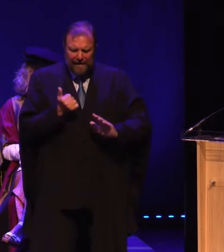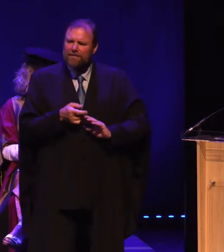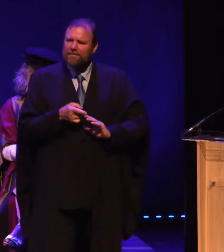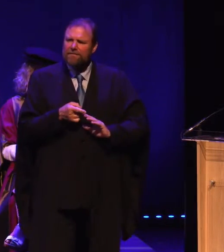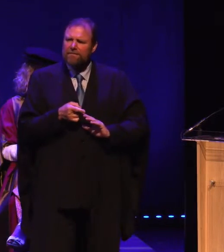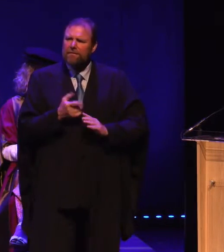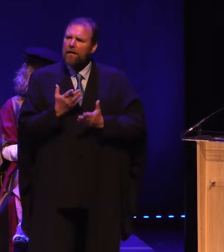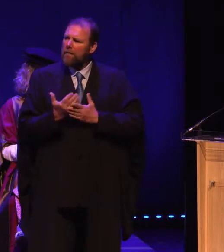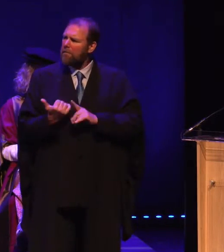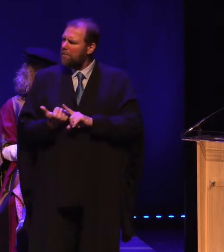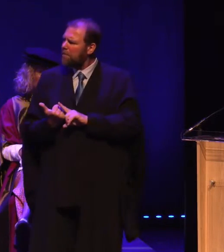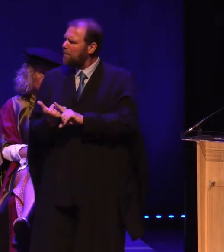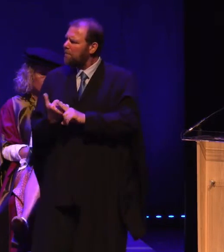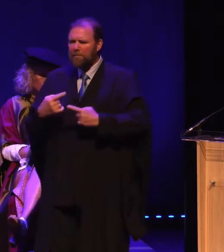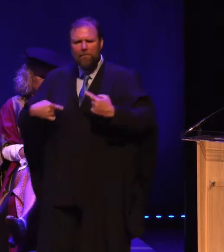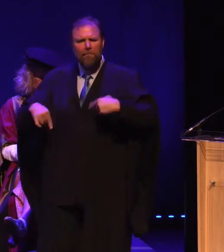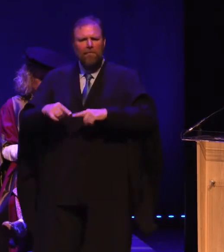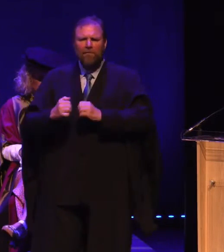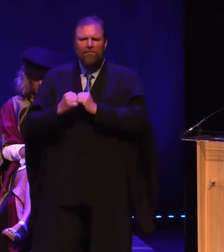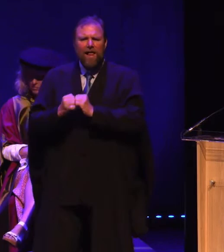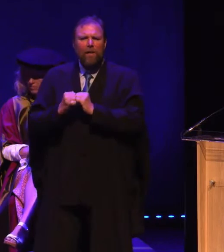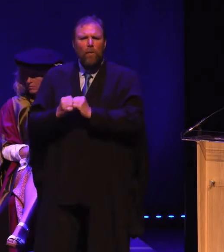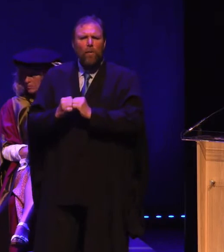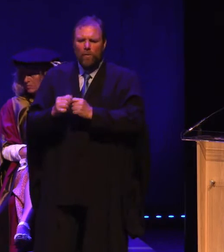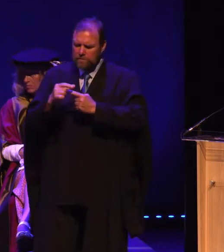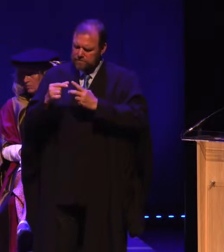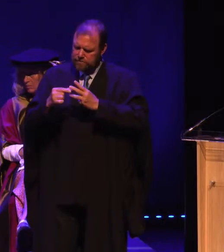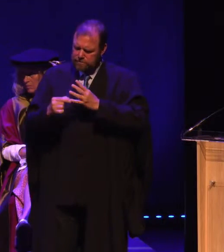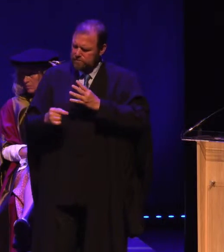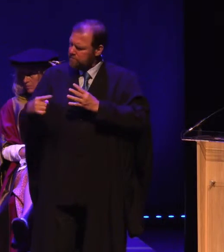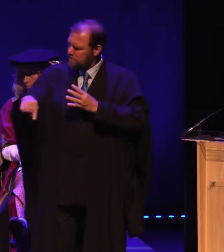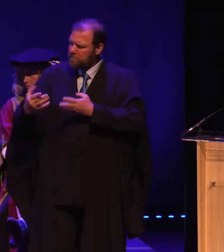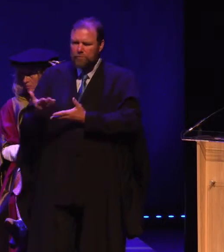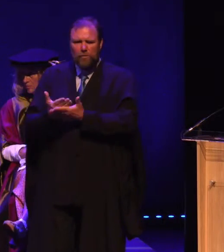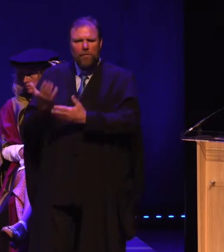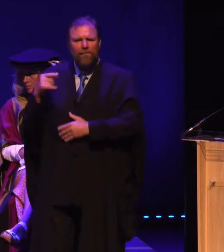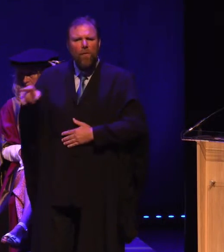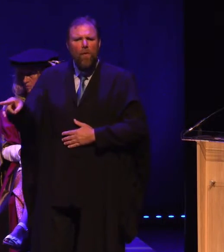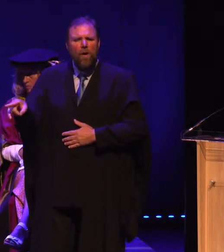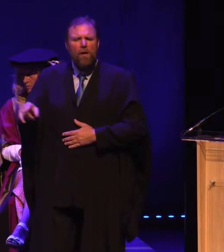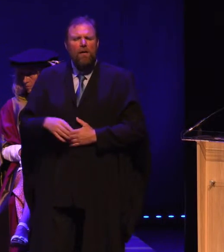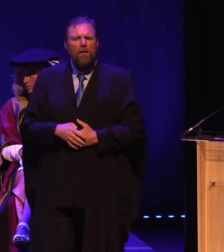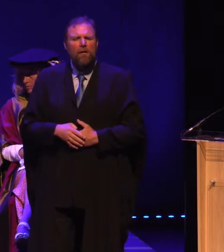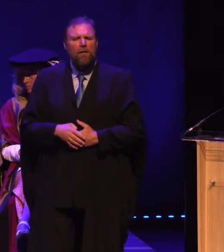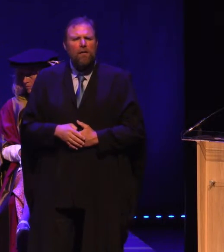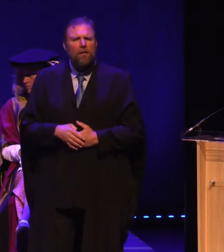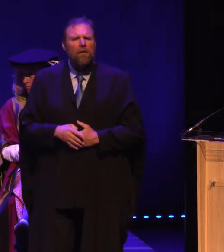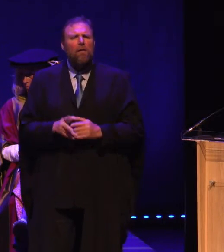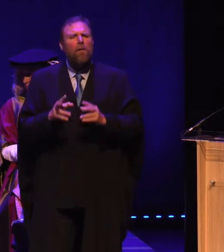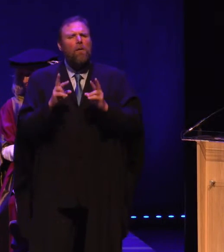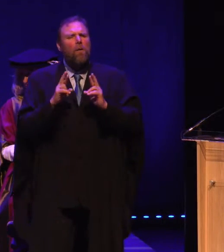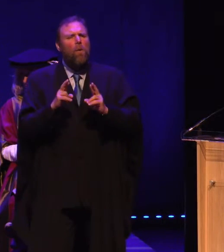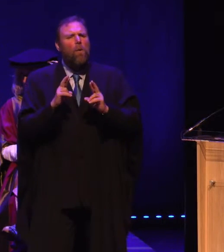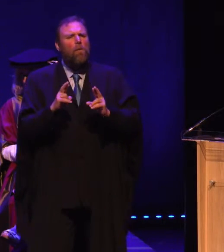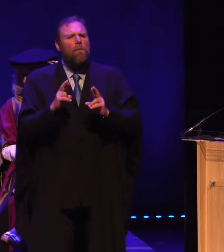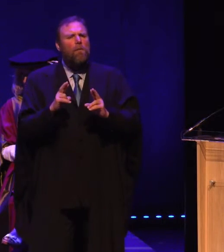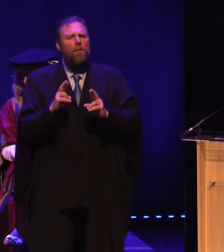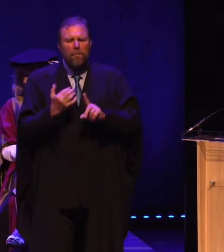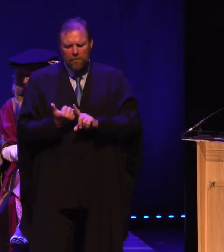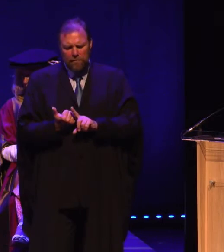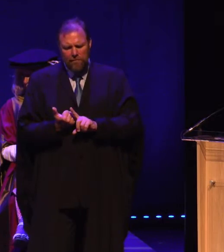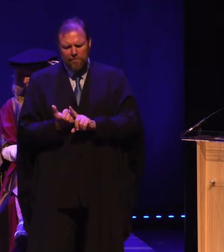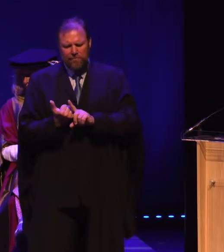underpinned by the values that the Vice-Chancellor was talking about. And what I hope that does, it just enables you to